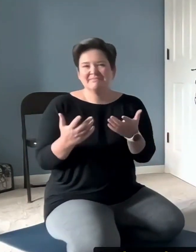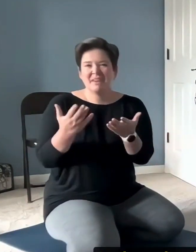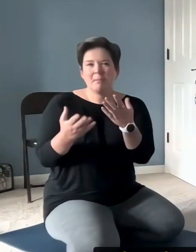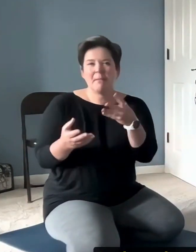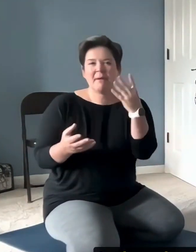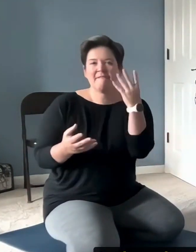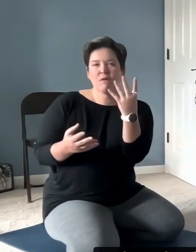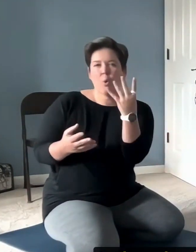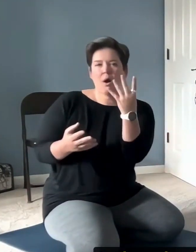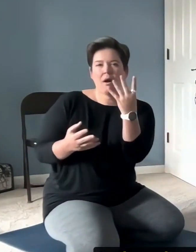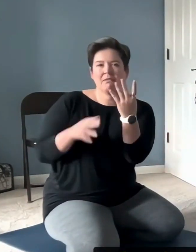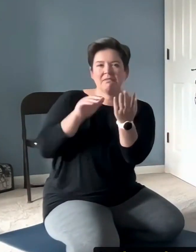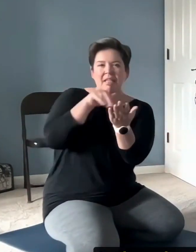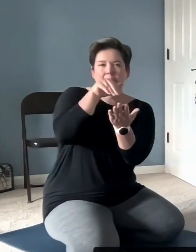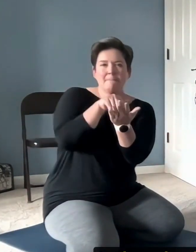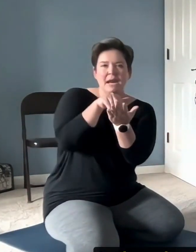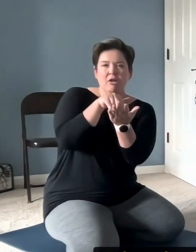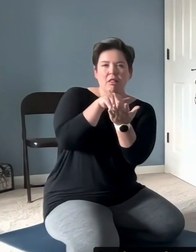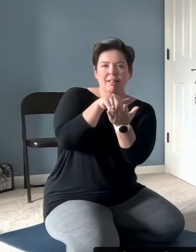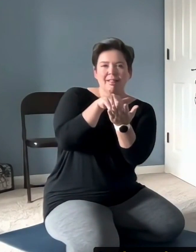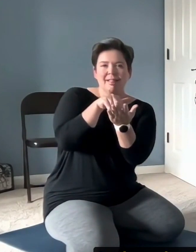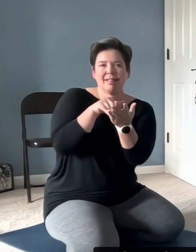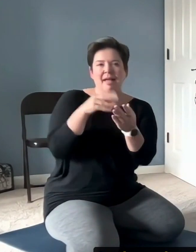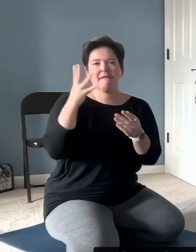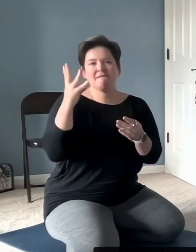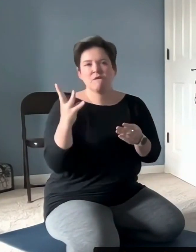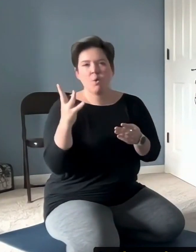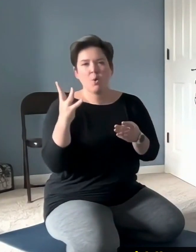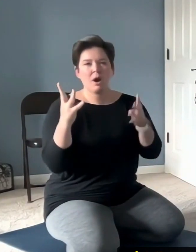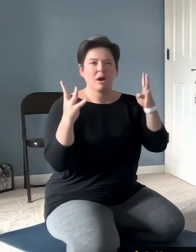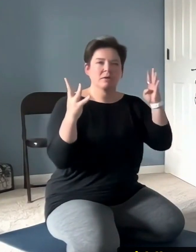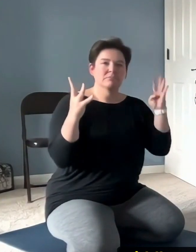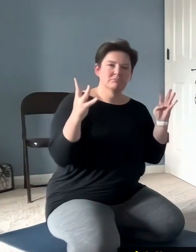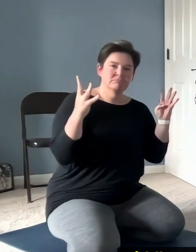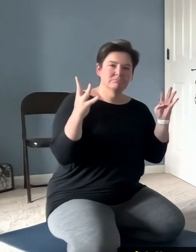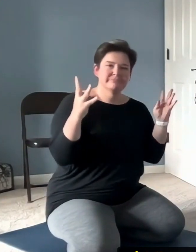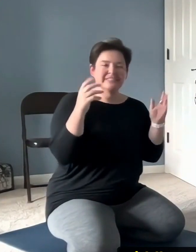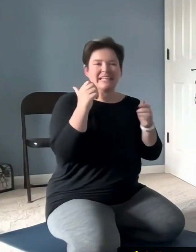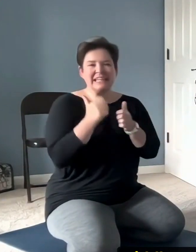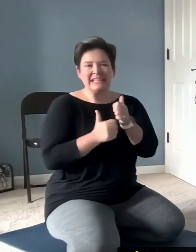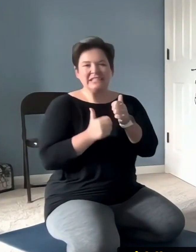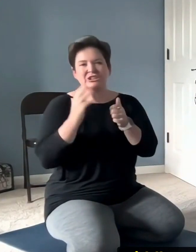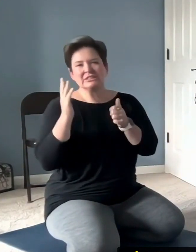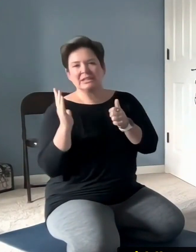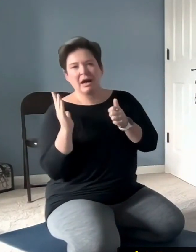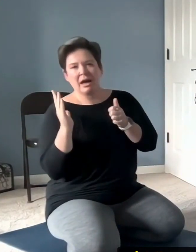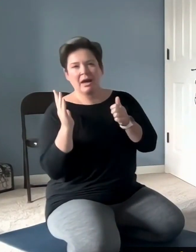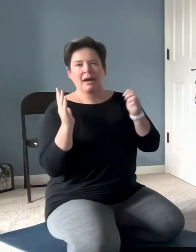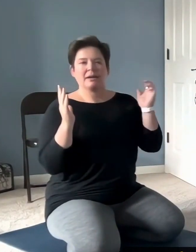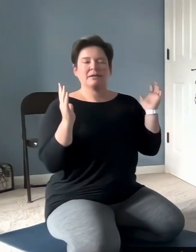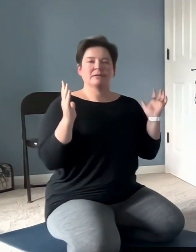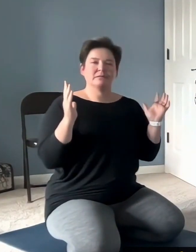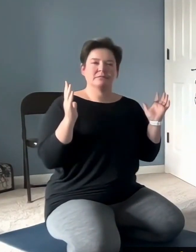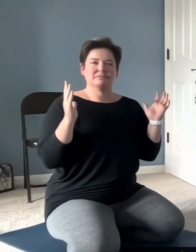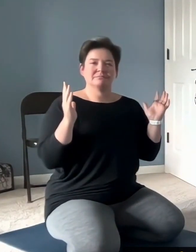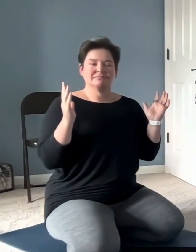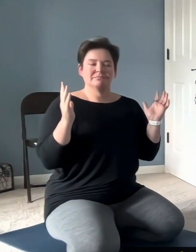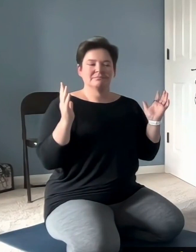And maybe doing this for 4 in the middle and then 4 per side as we do a side